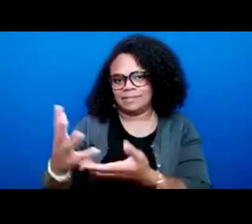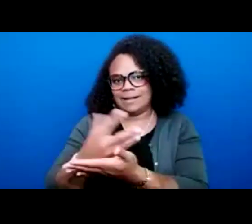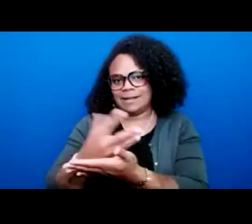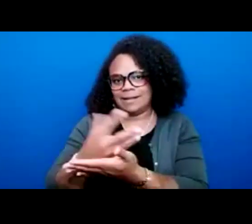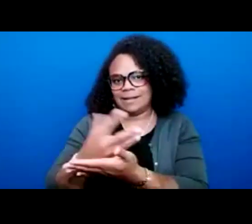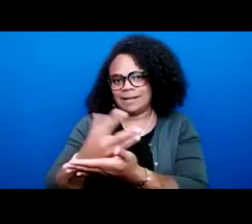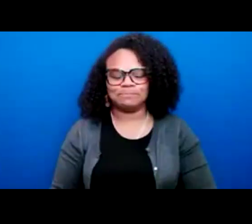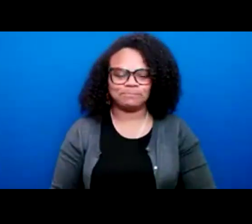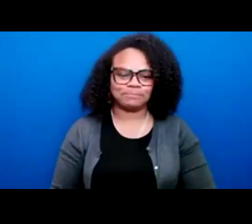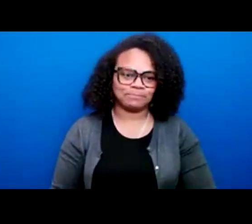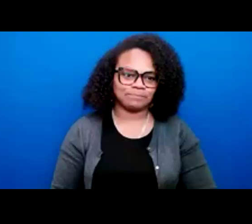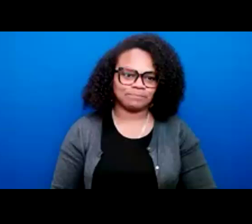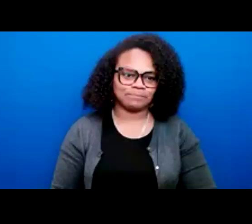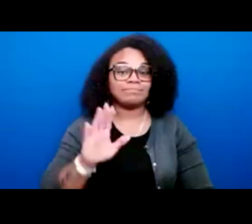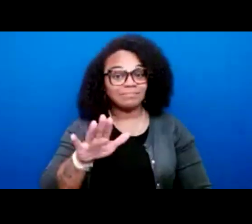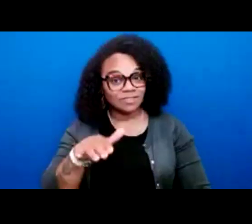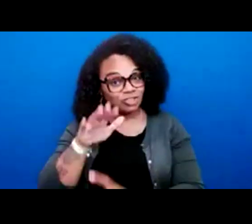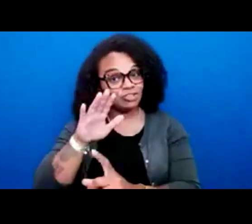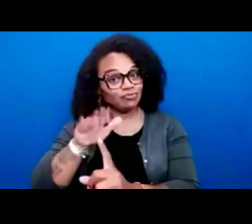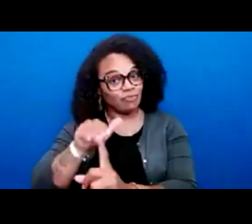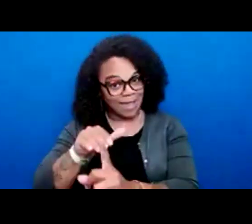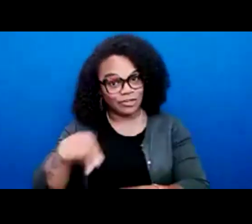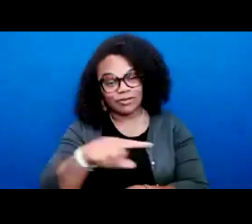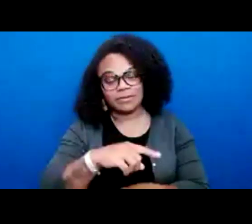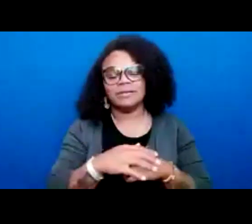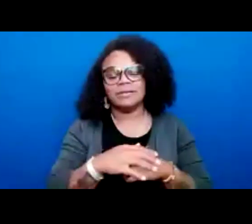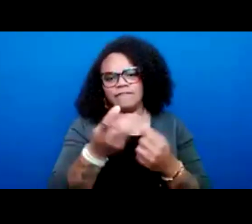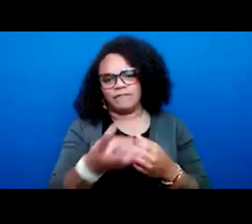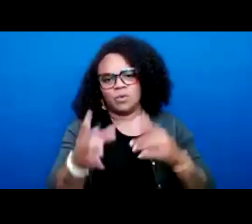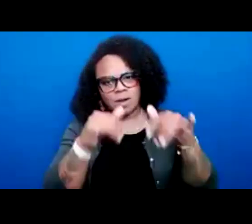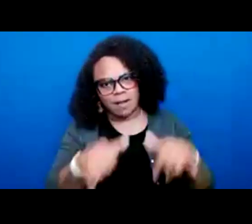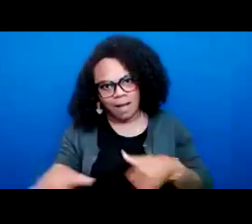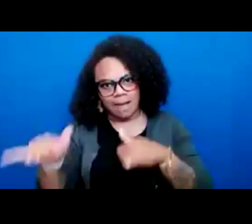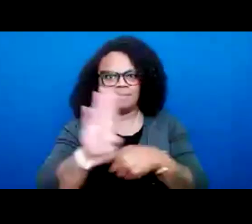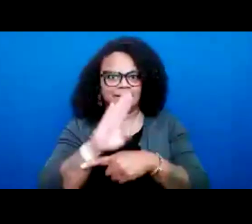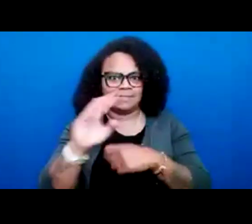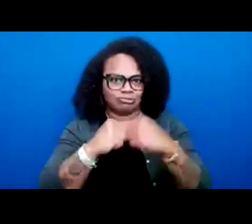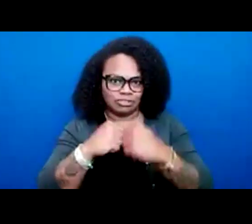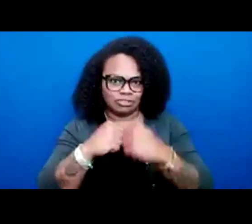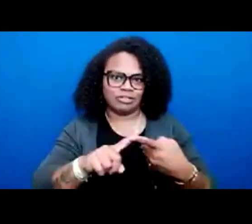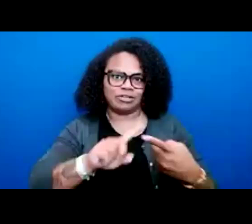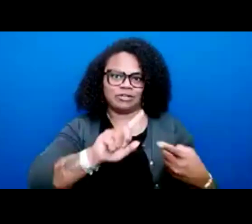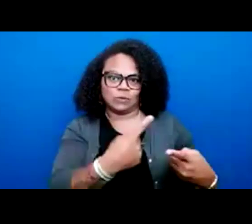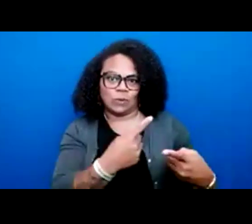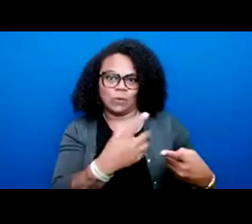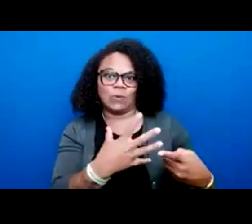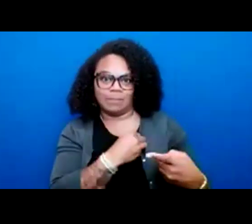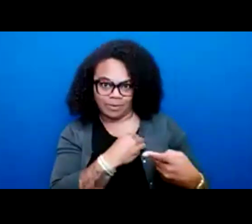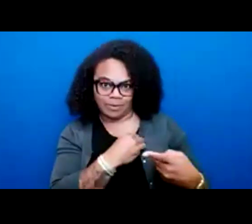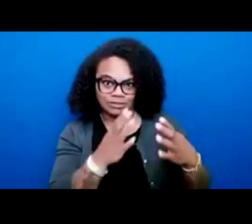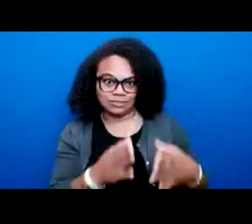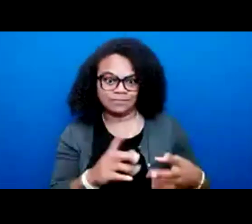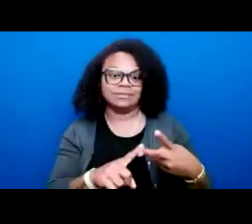So as a reminder, there are a few common business structures: sole proprietorships, partnerships, limited